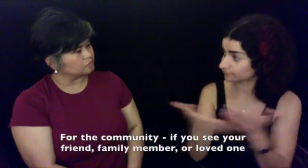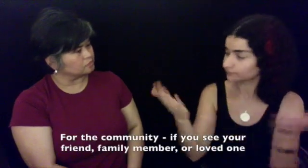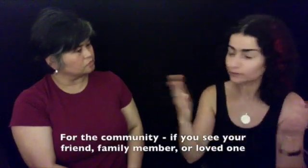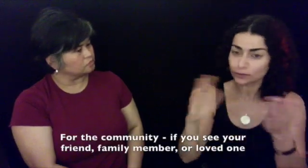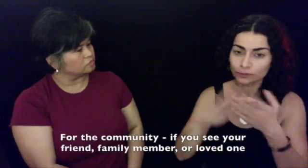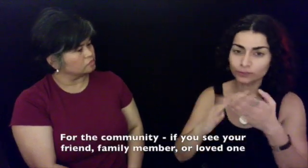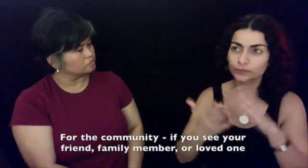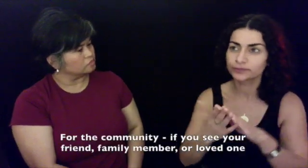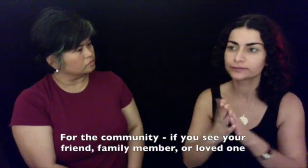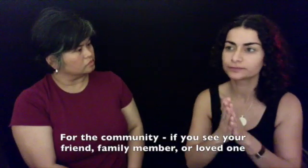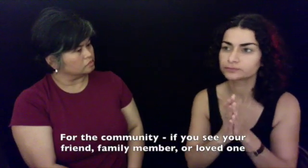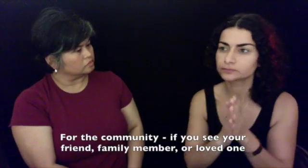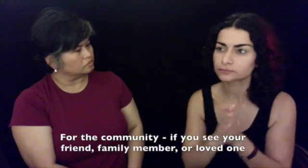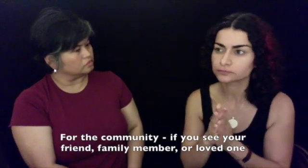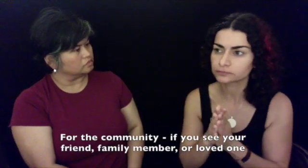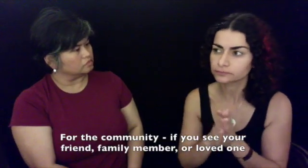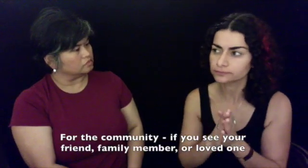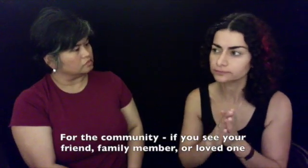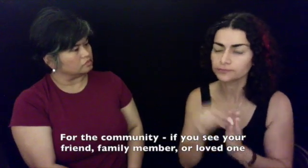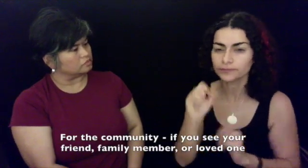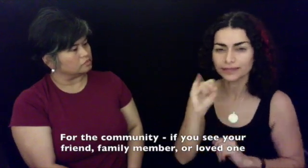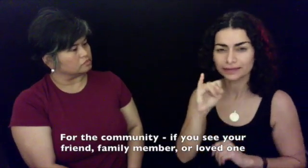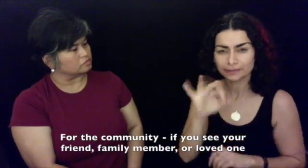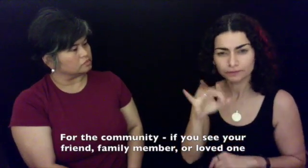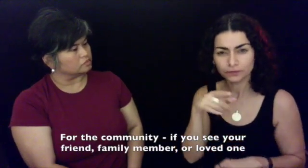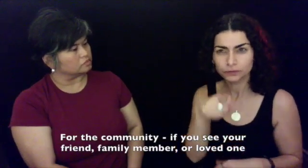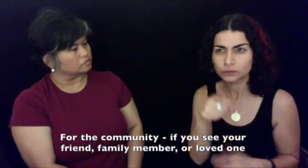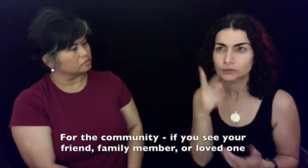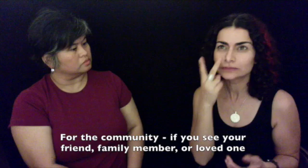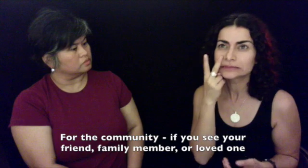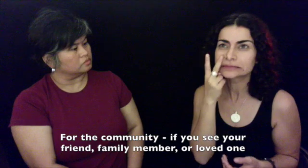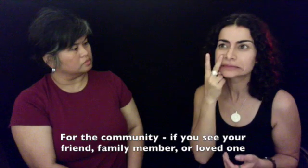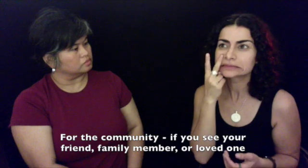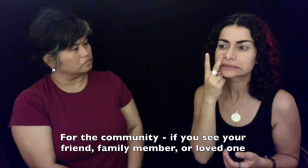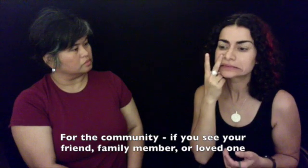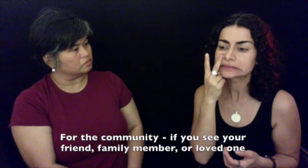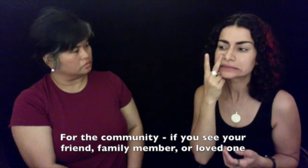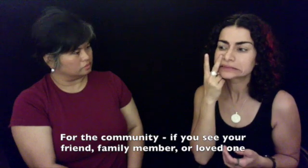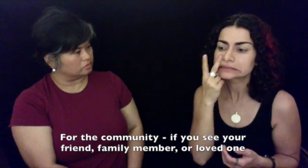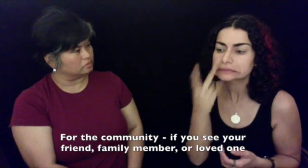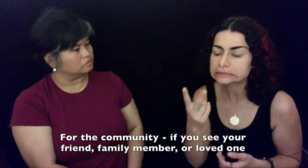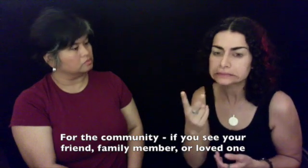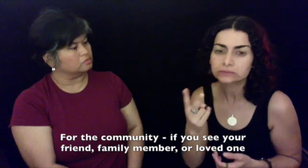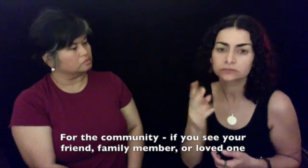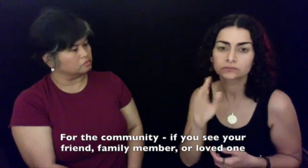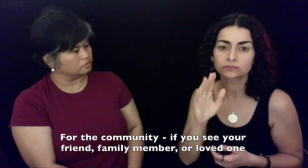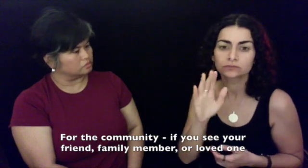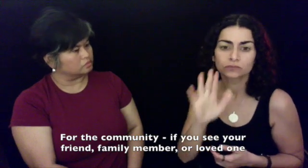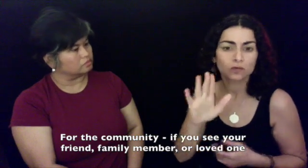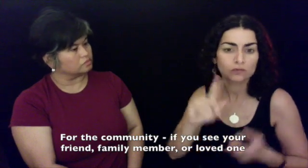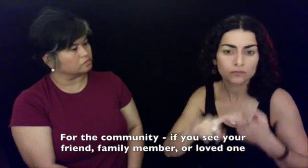For the community, if you see your friend, family member, or loved one